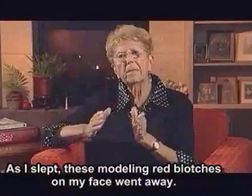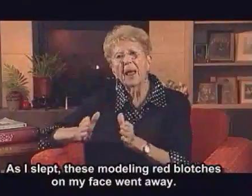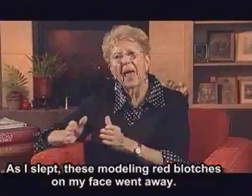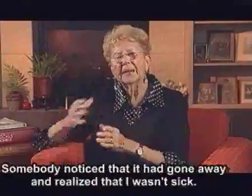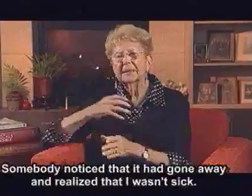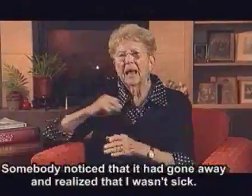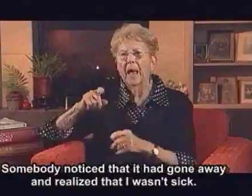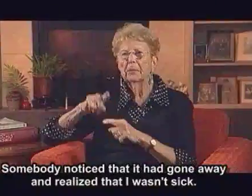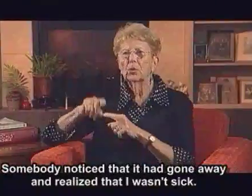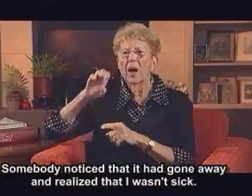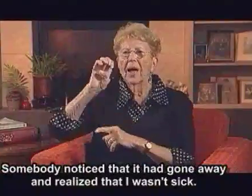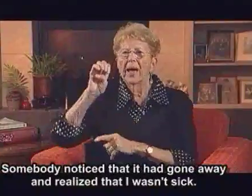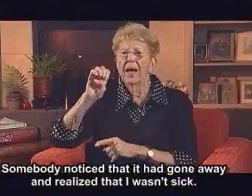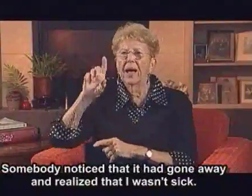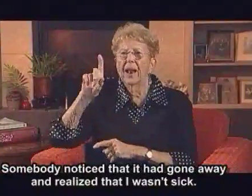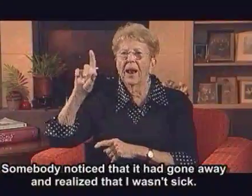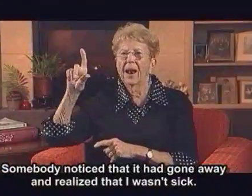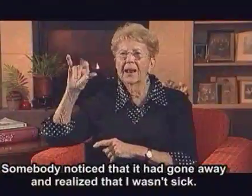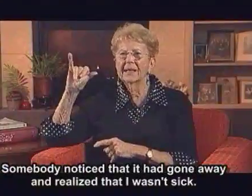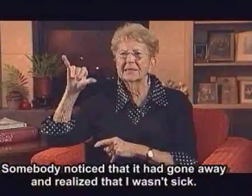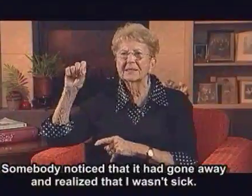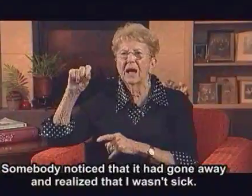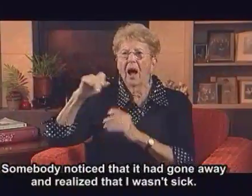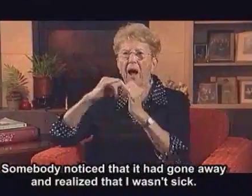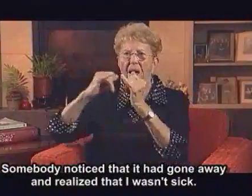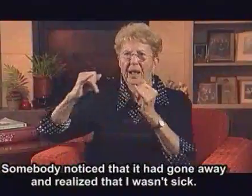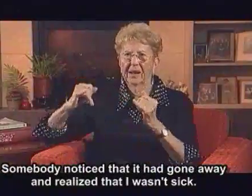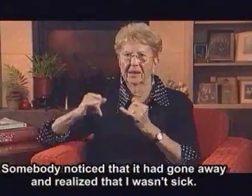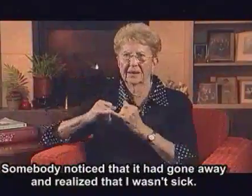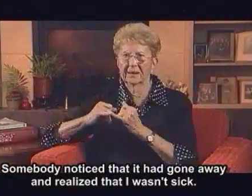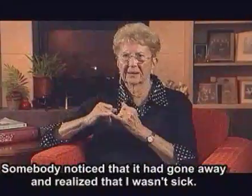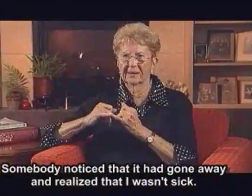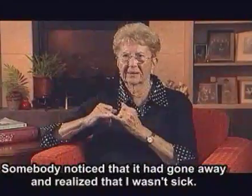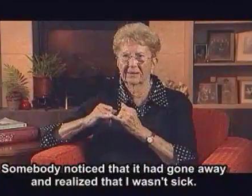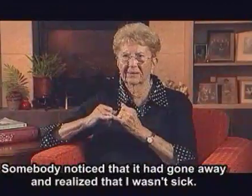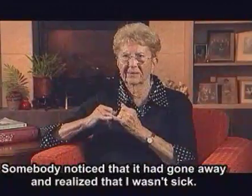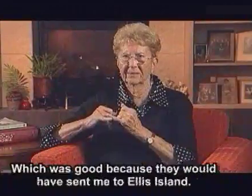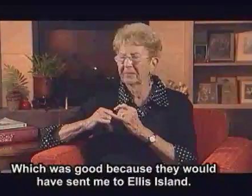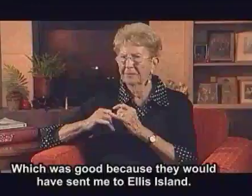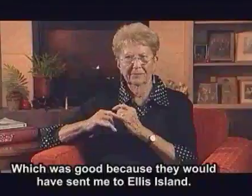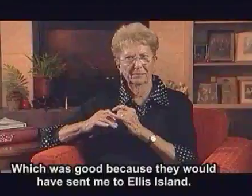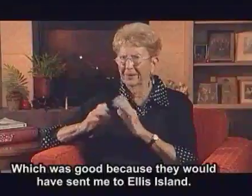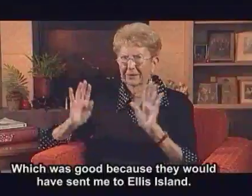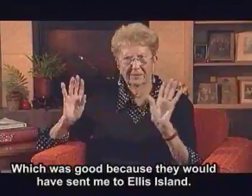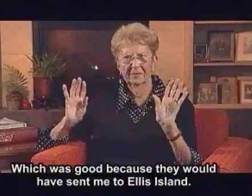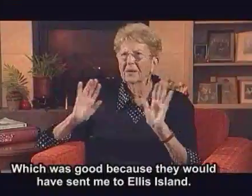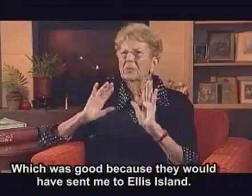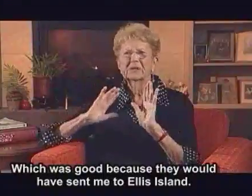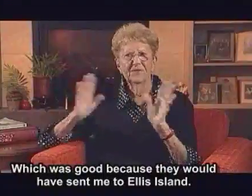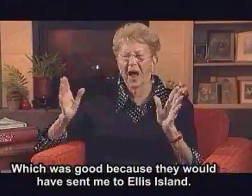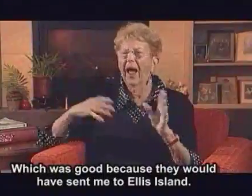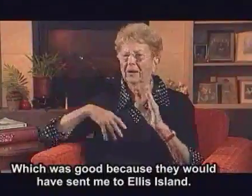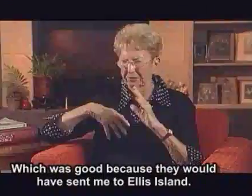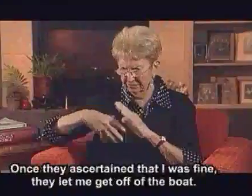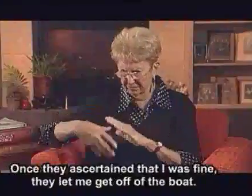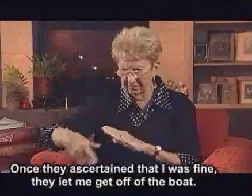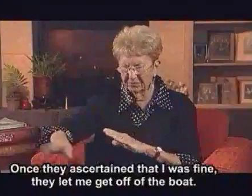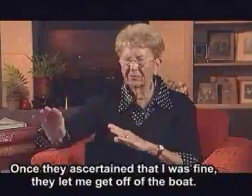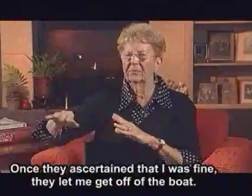away. Somebody noticed that it had gone away and realized I wasn't sick, which was good because they would have sent me to Ellis Island. But once